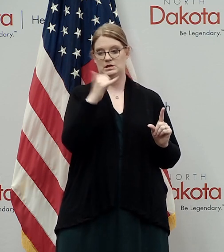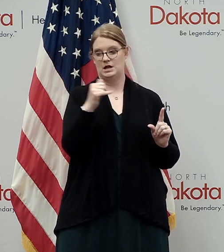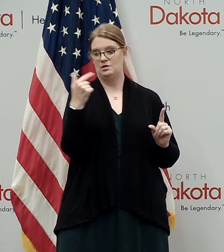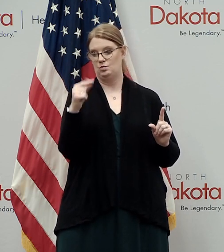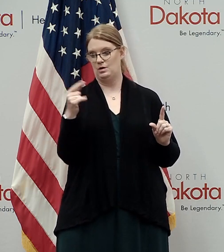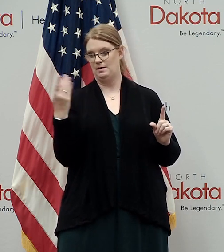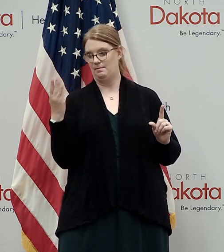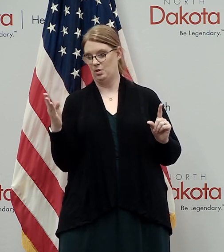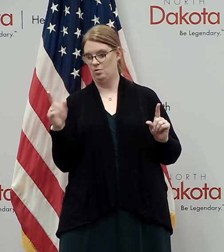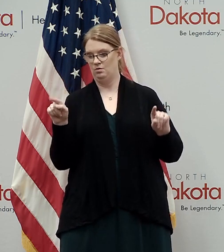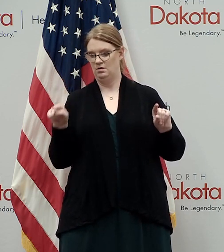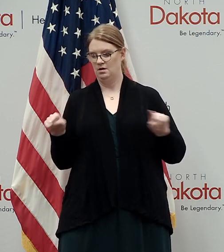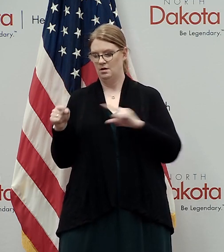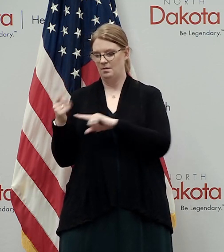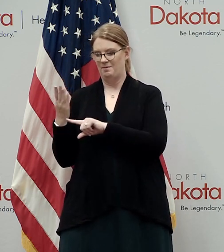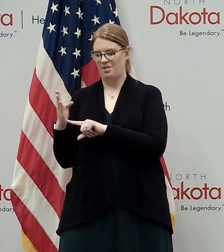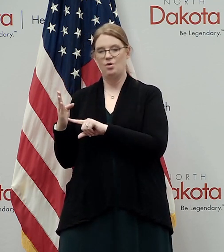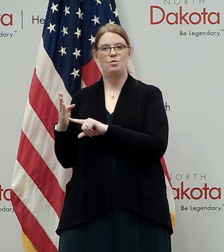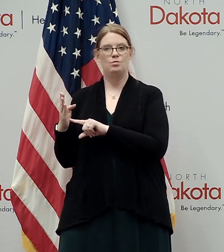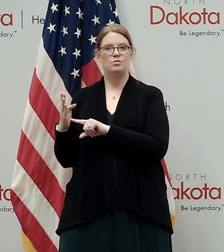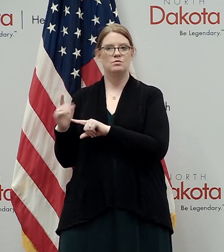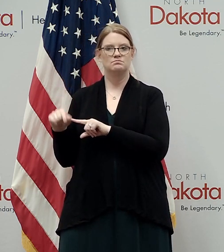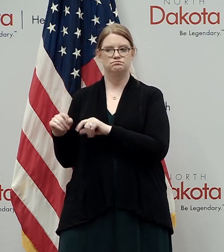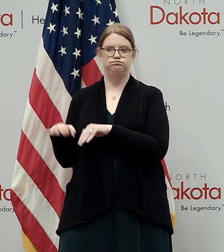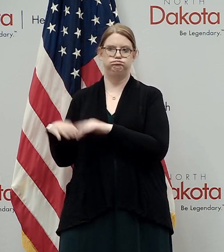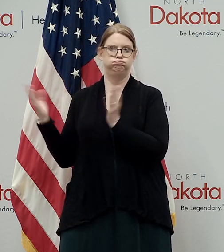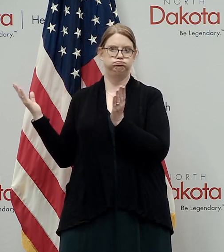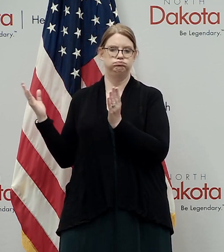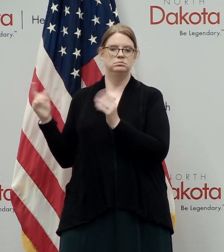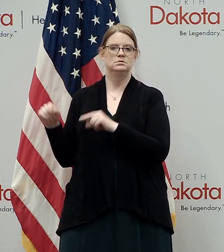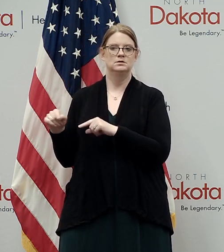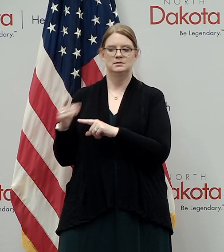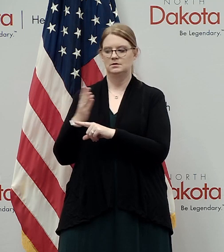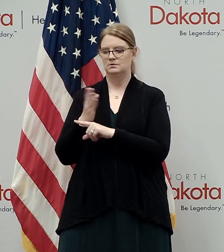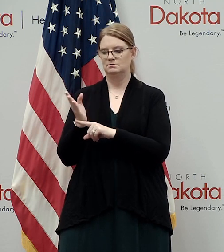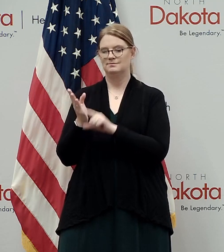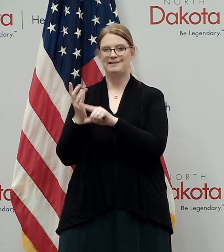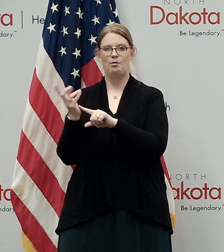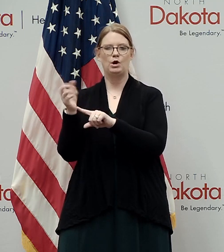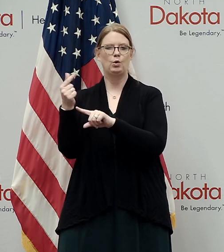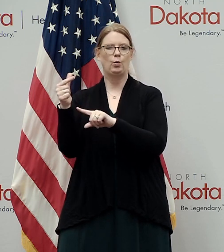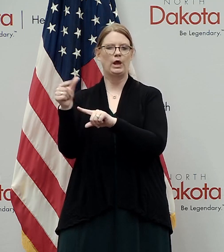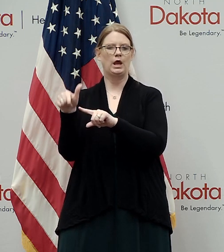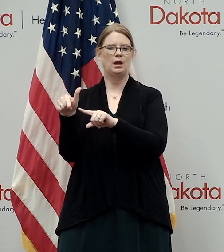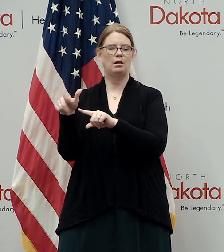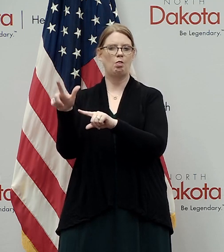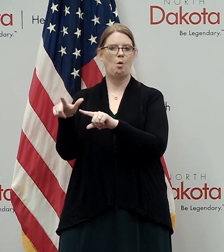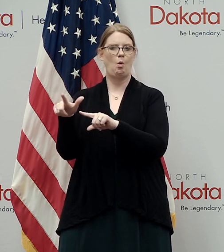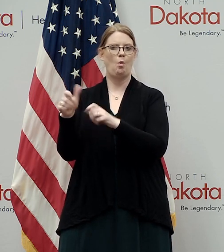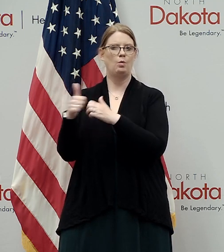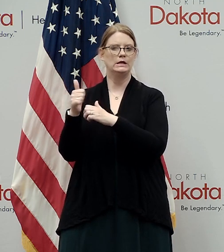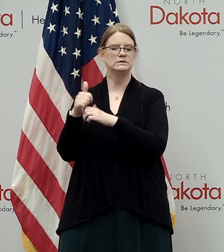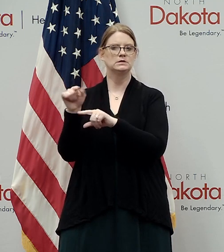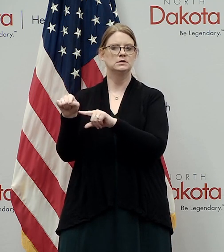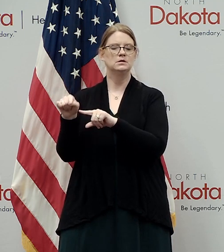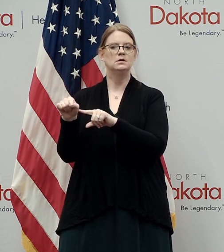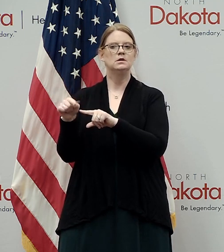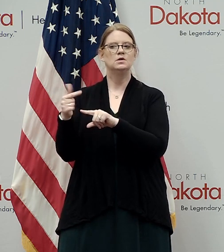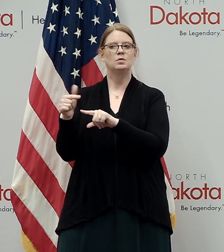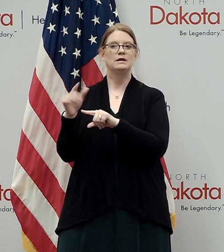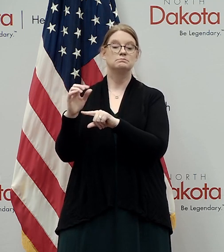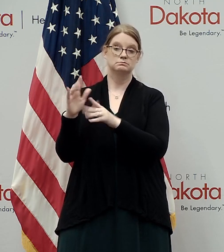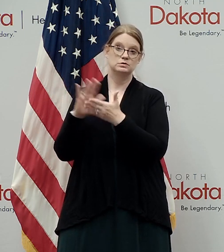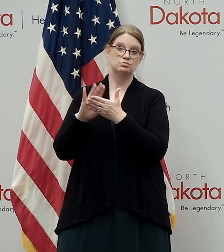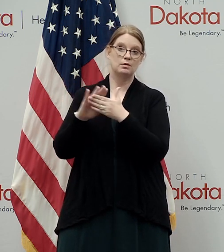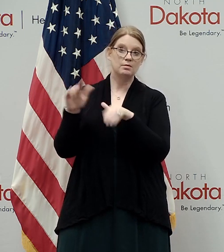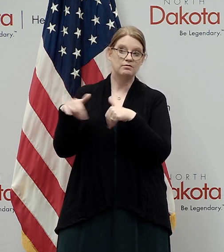to blue, blue meaning the most open. Currently we're in low risk, which is the green phase, and under this phase schools may